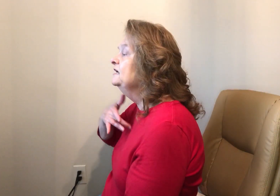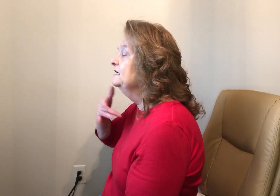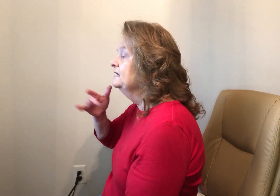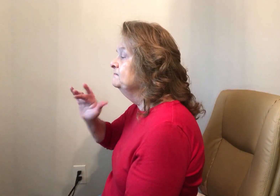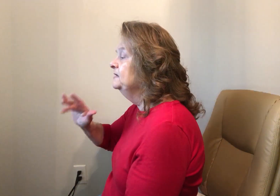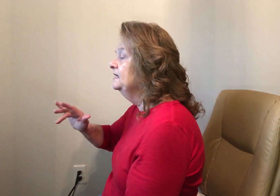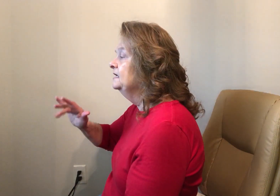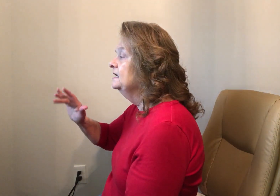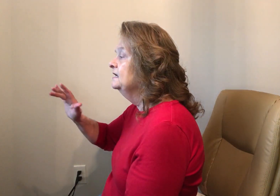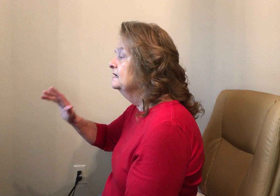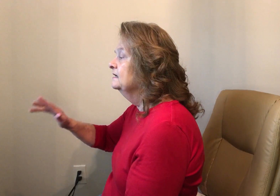feeling pity.